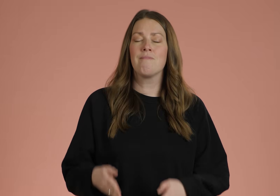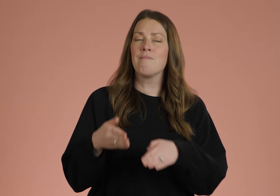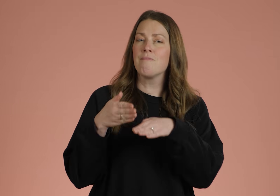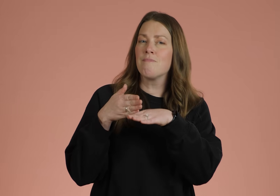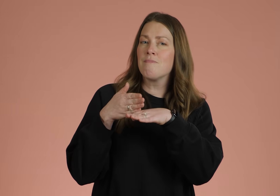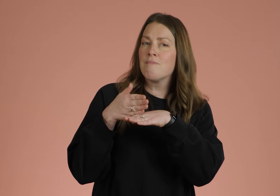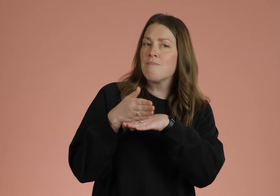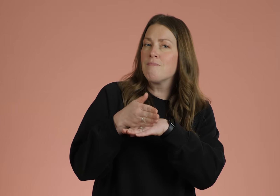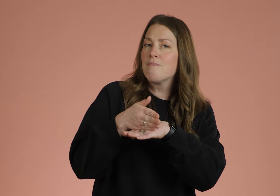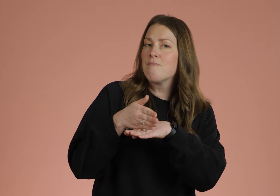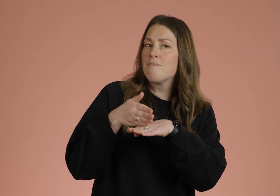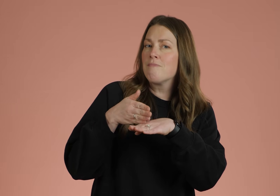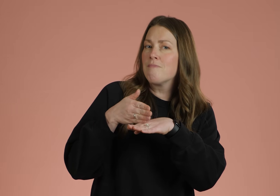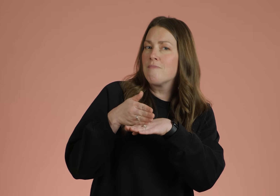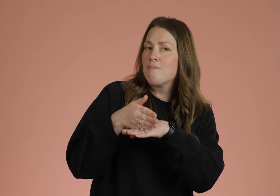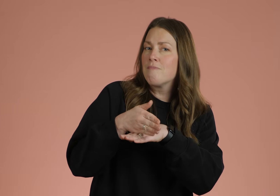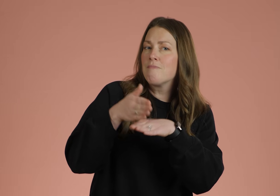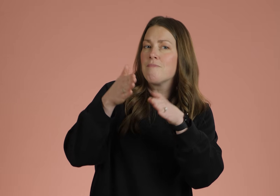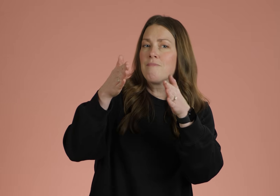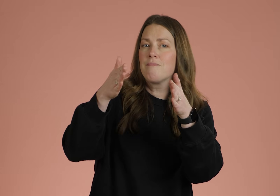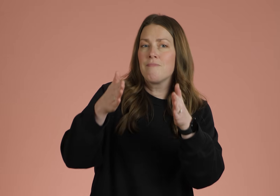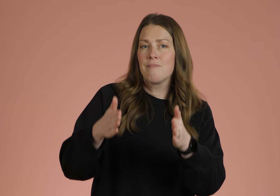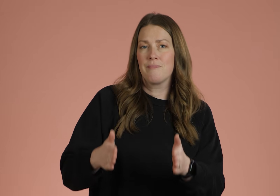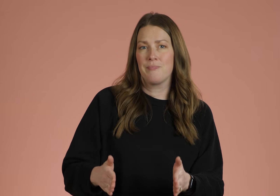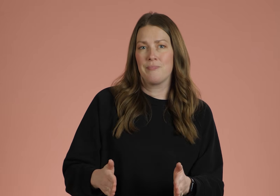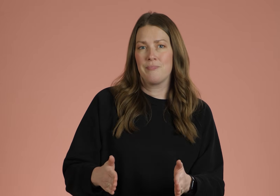person, or wood person.